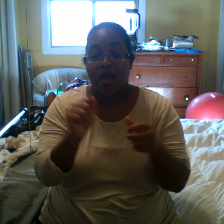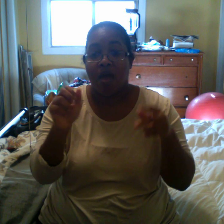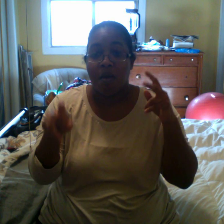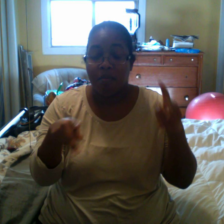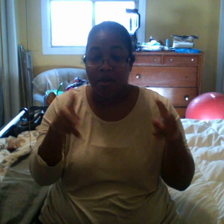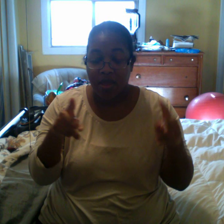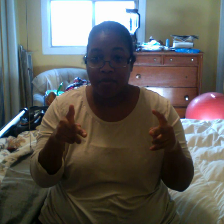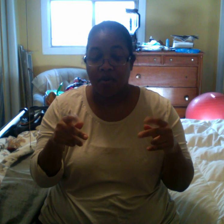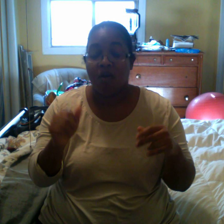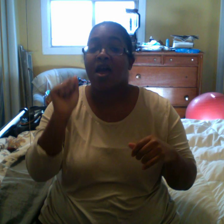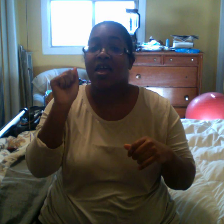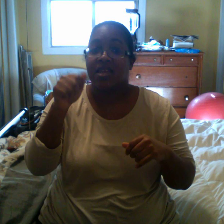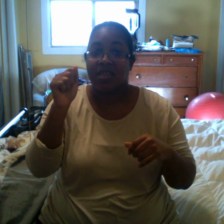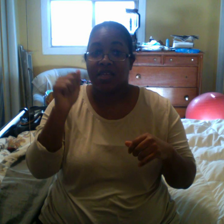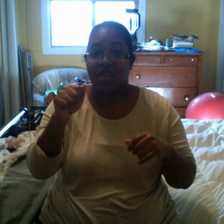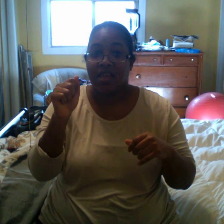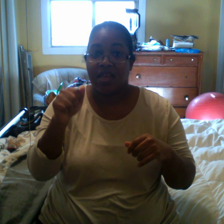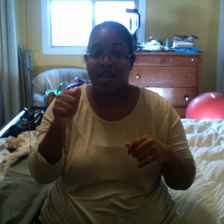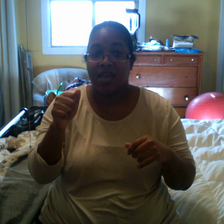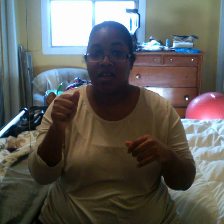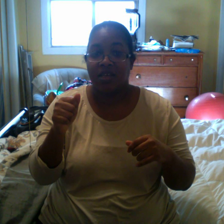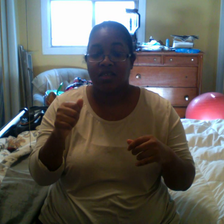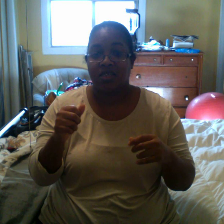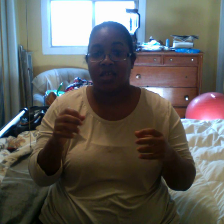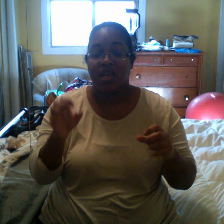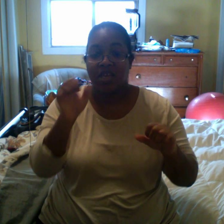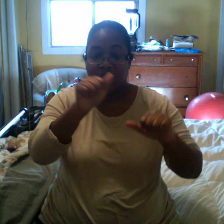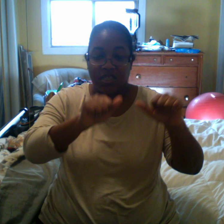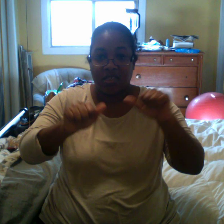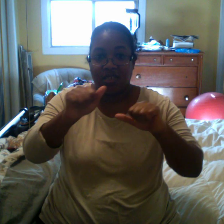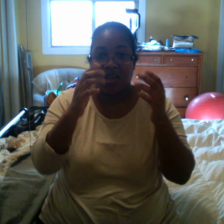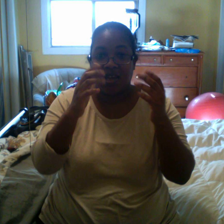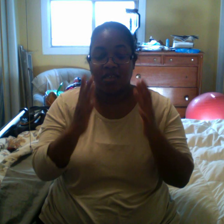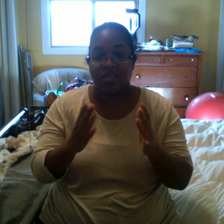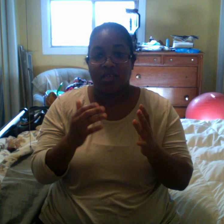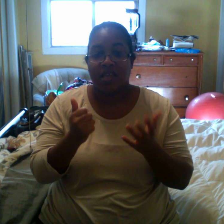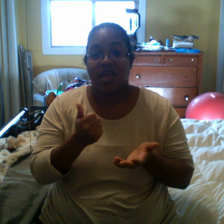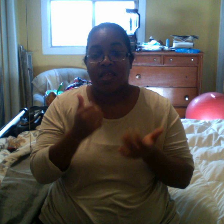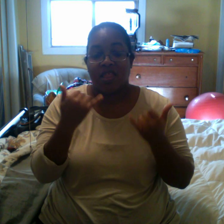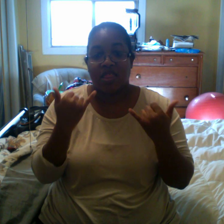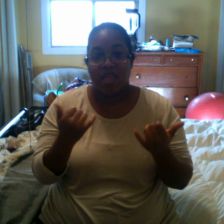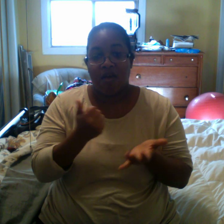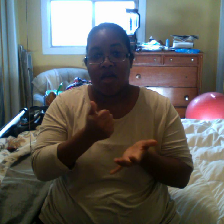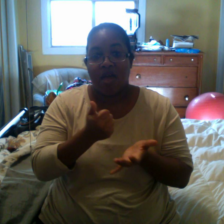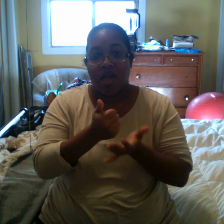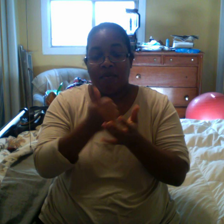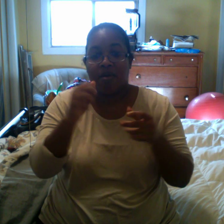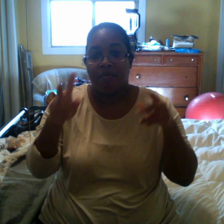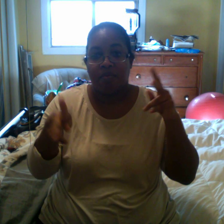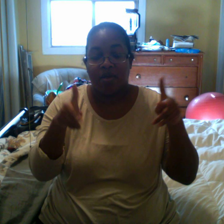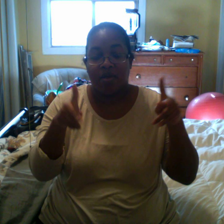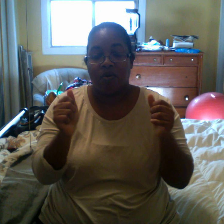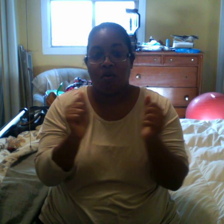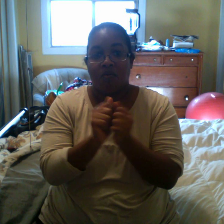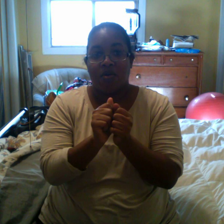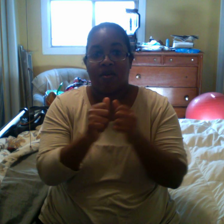optogenetics. And the next question is, can we easily trigger a light source so that every time we eat vegetables that it will go off? For that, I'm afraid at least at this time,